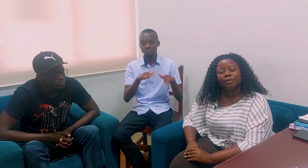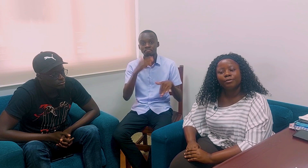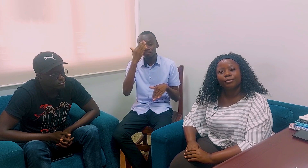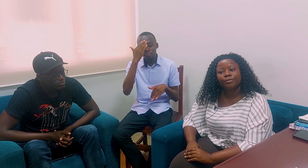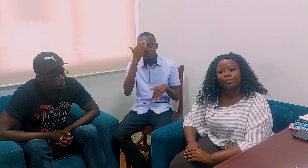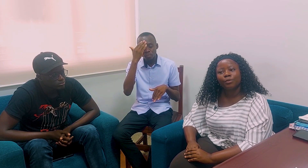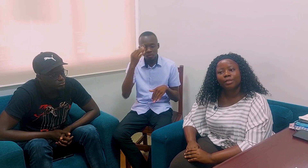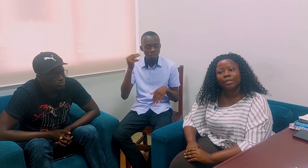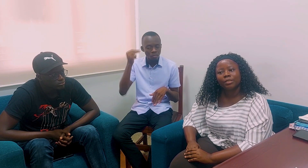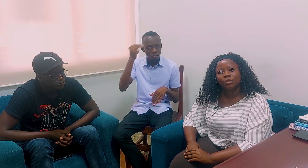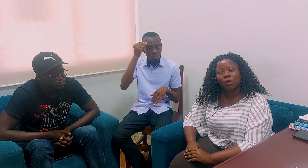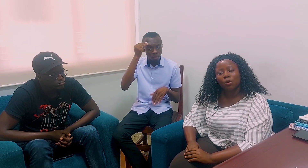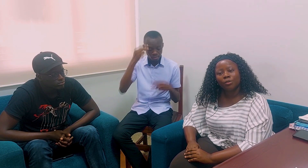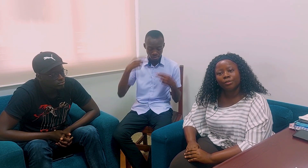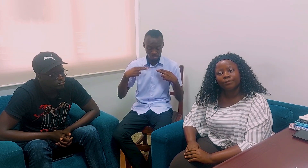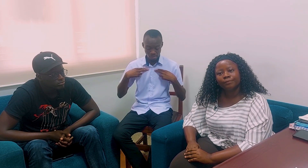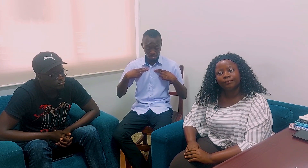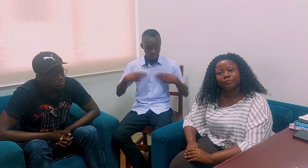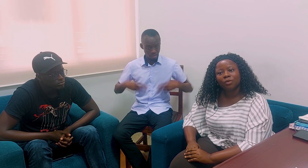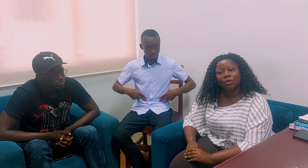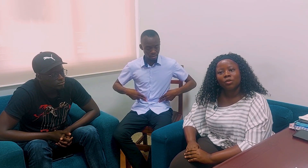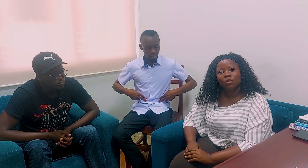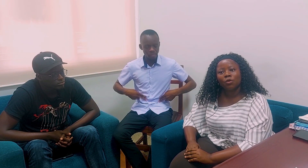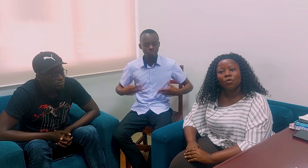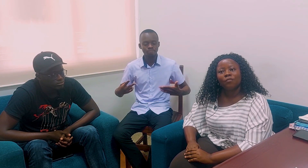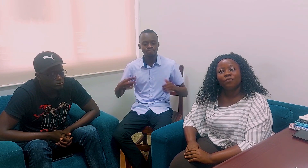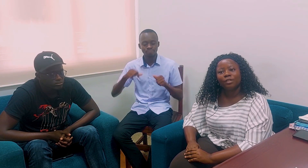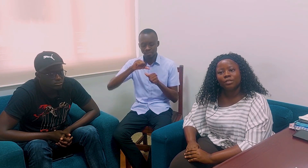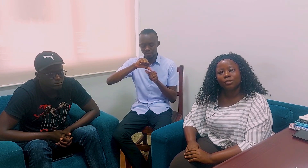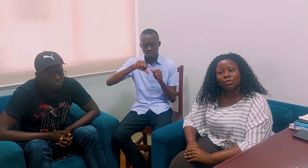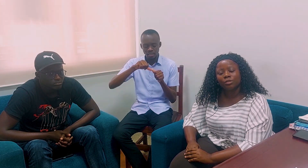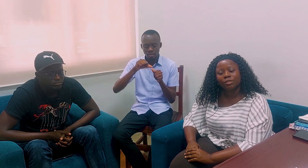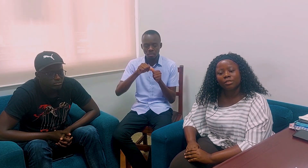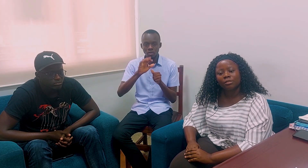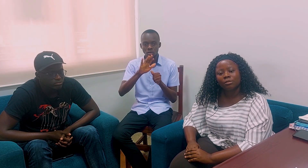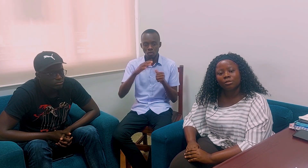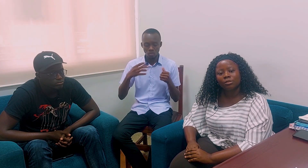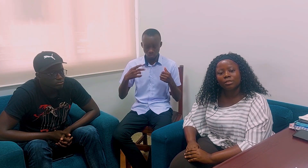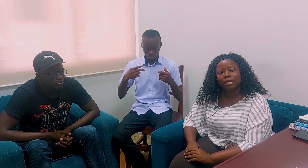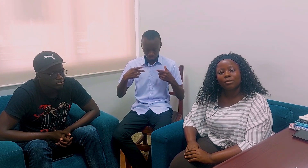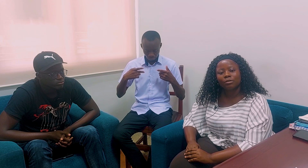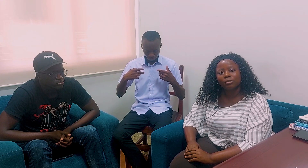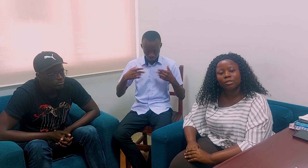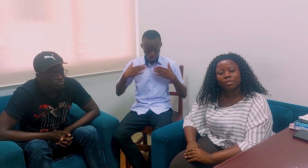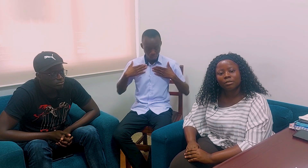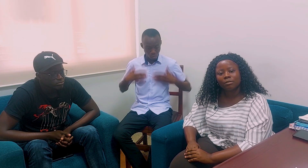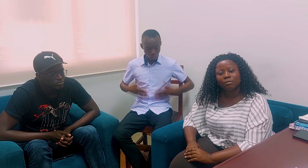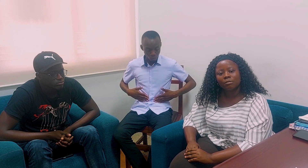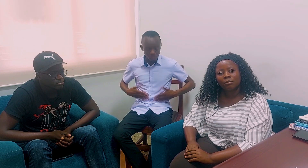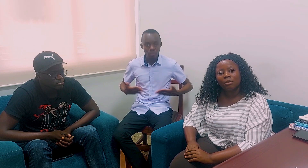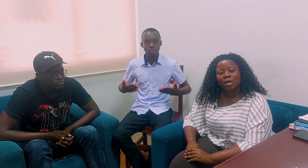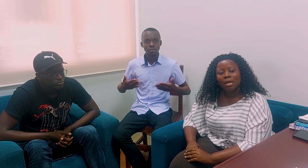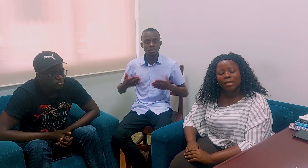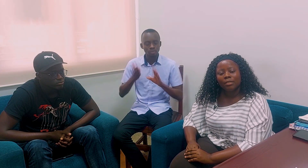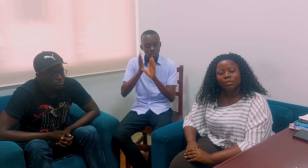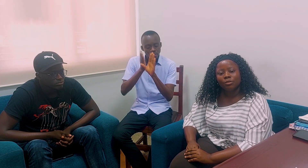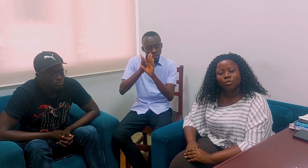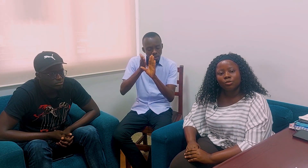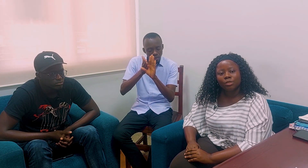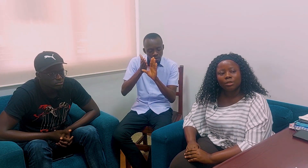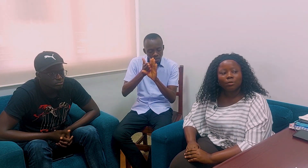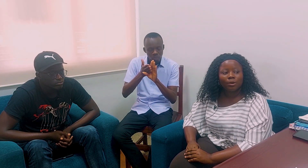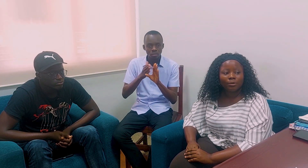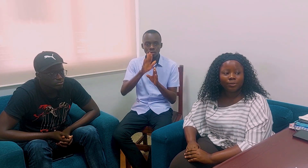Mental health borders on your physiological, your psychological, and